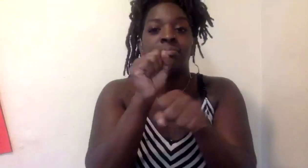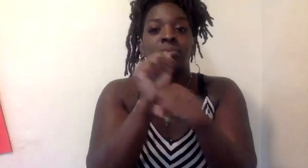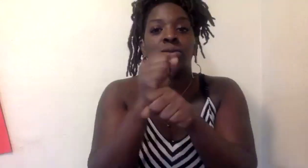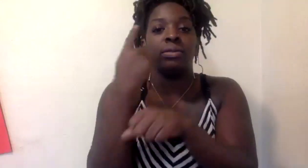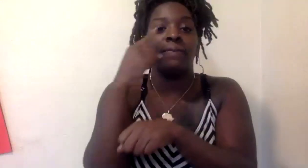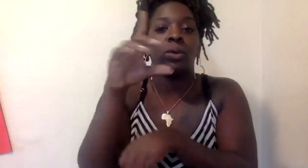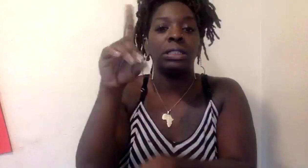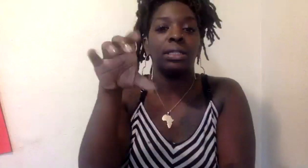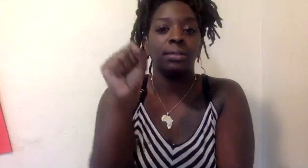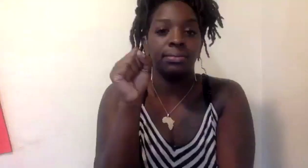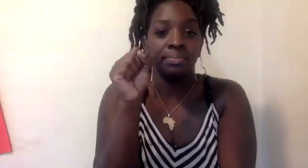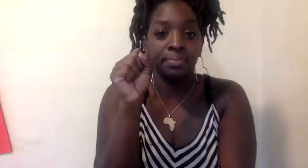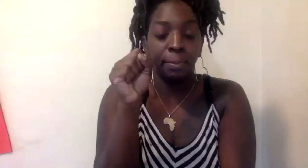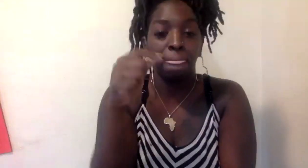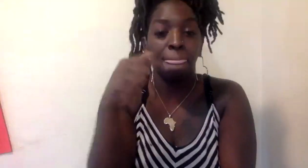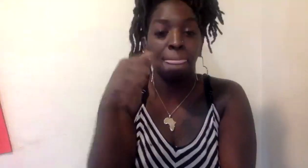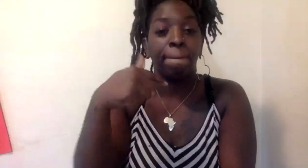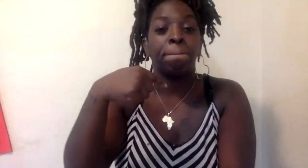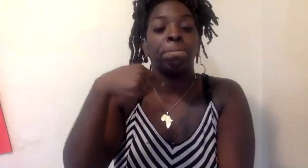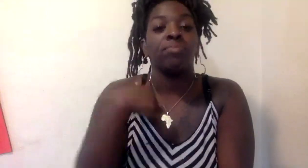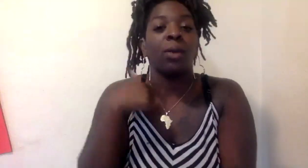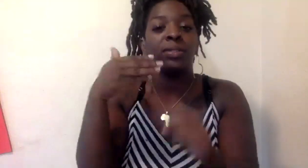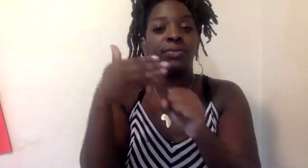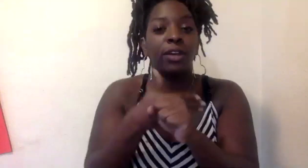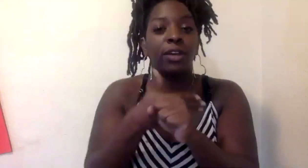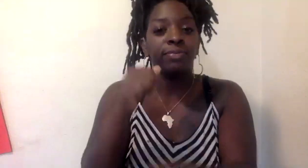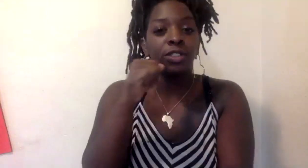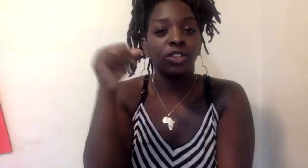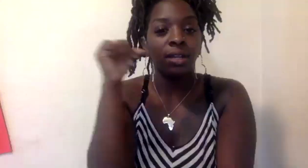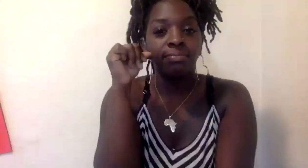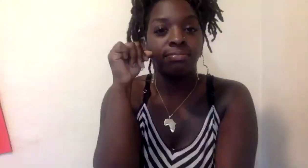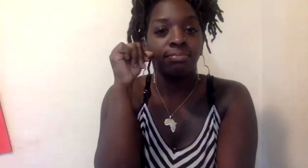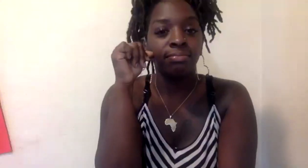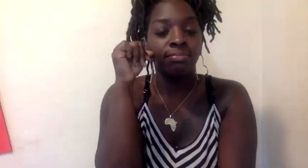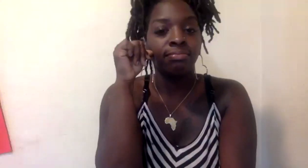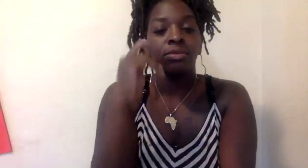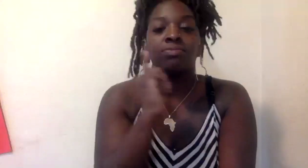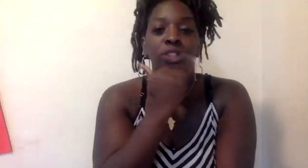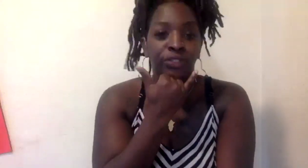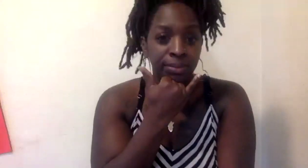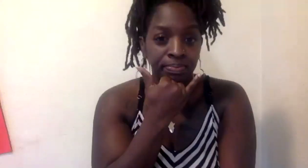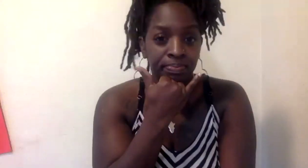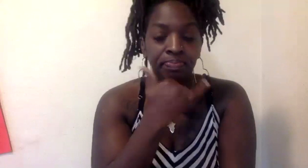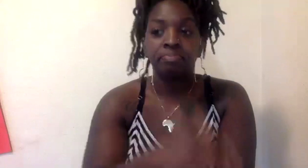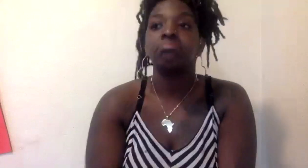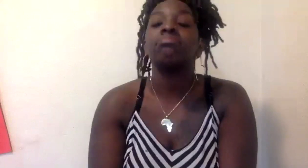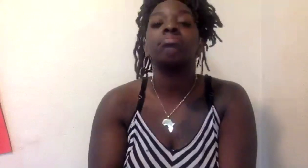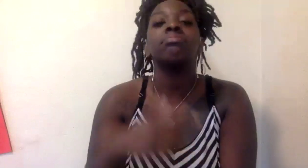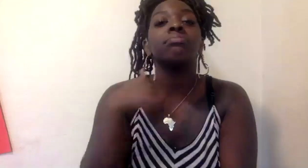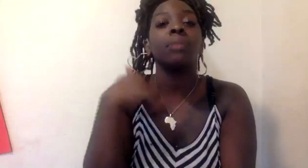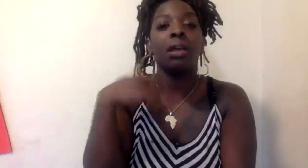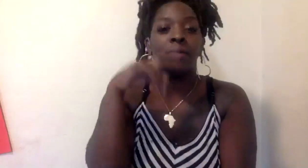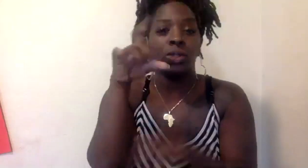and I worked for DCS. I was fired yesterday. I believe that